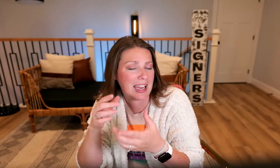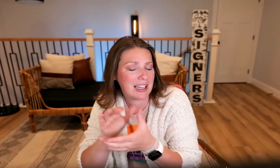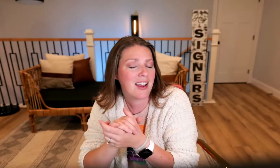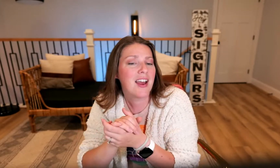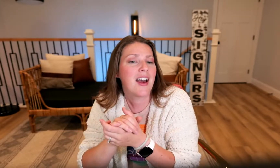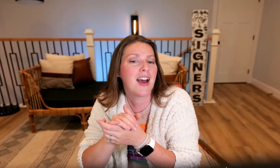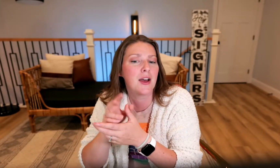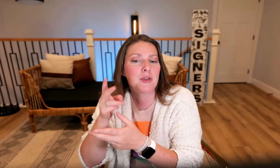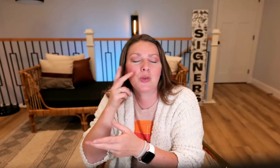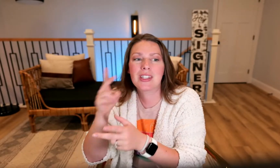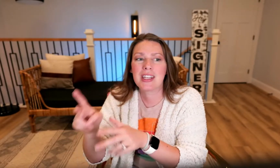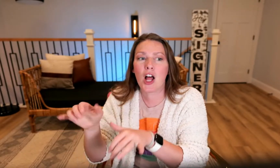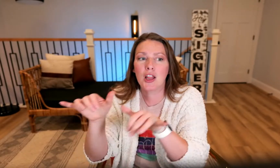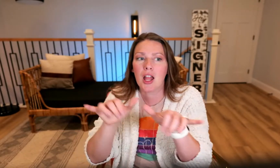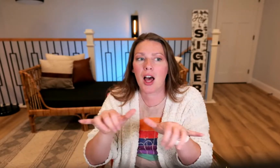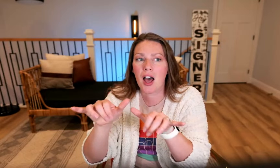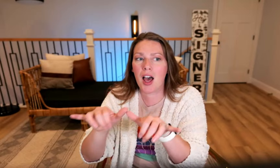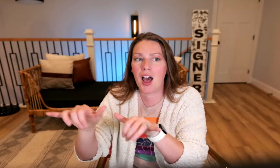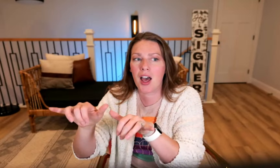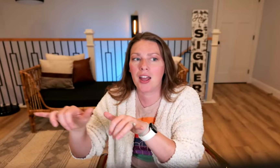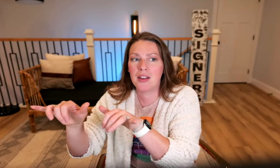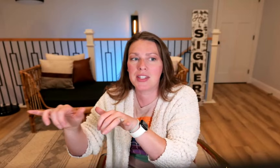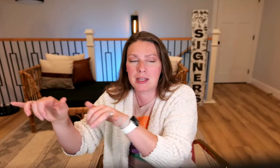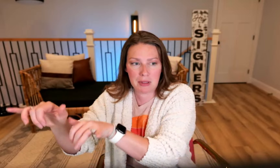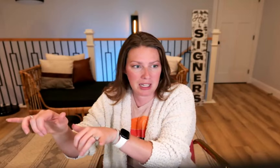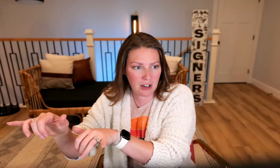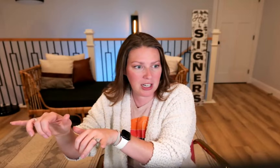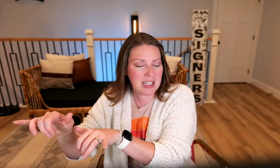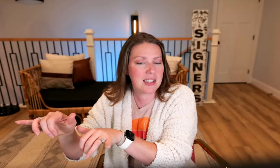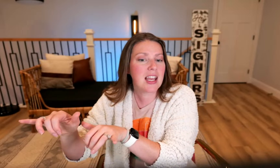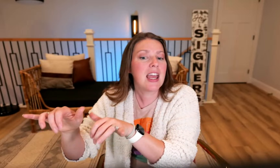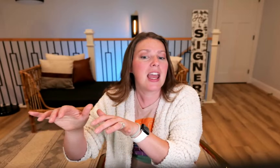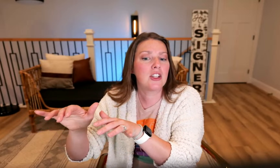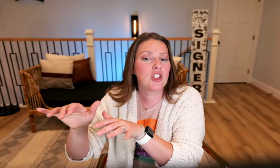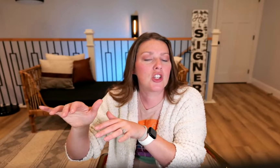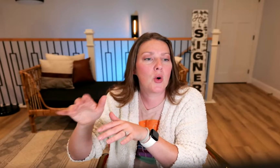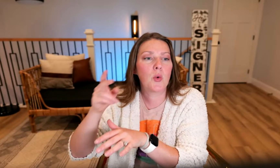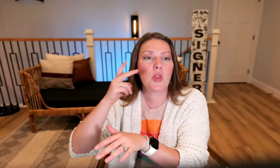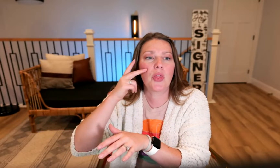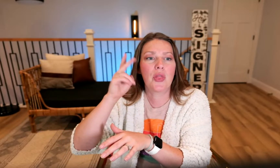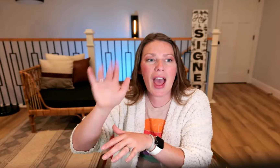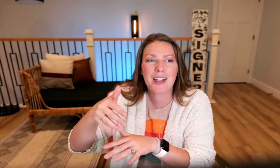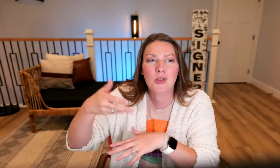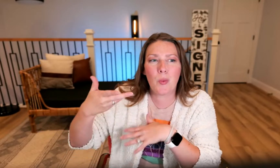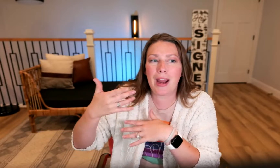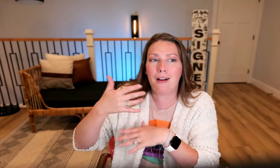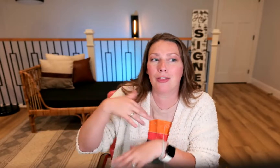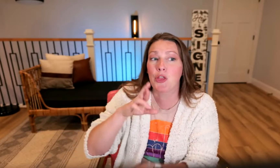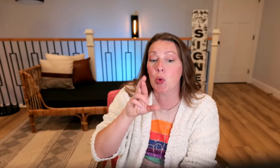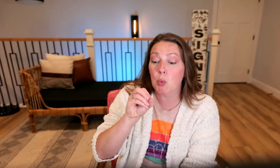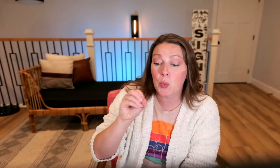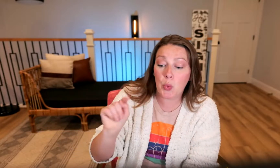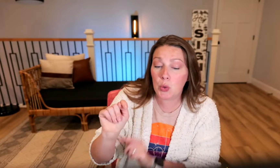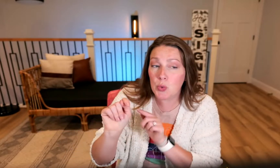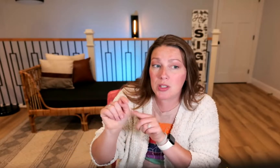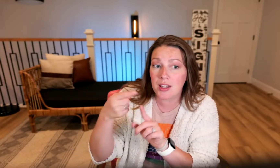sign, you'll see a lot of similarities. And so that's where the root